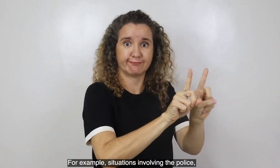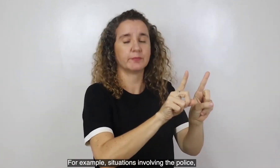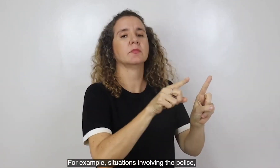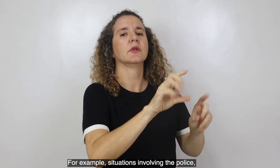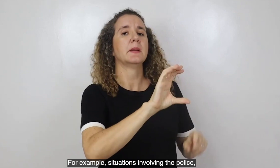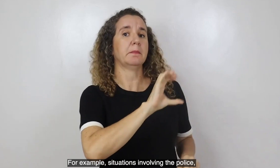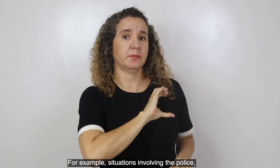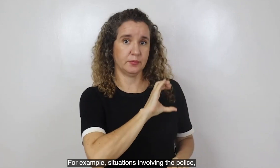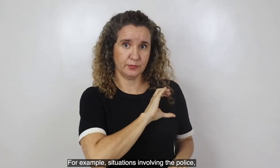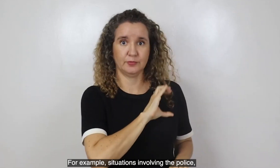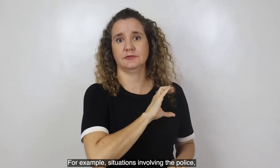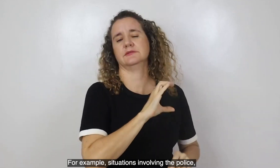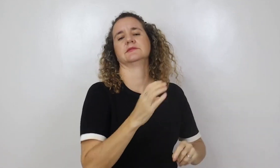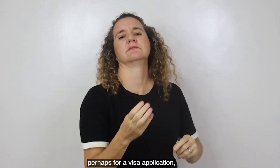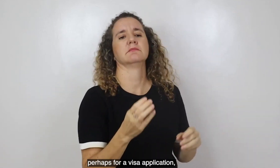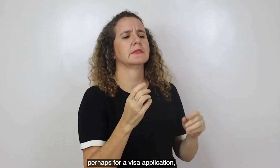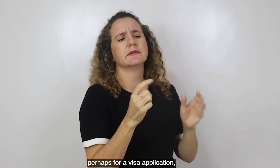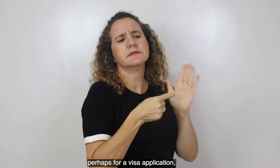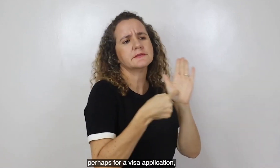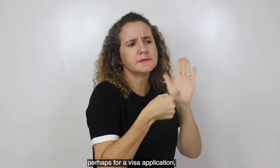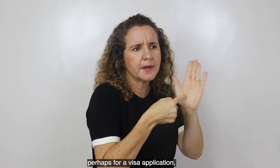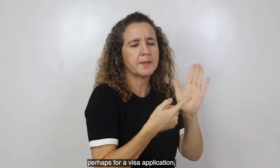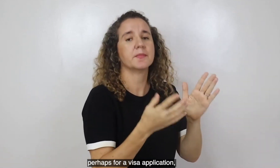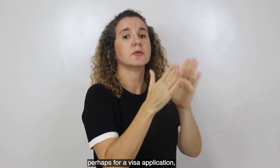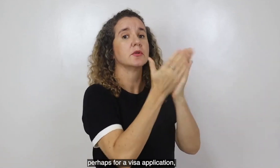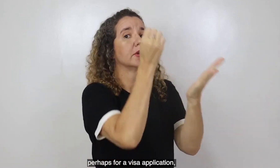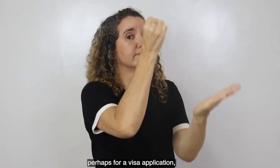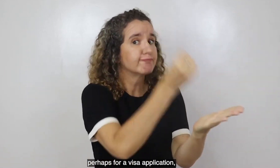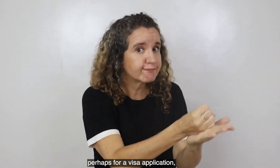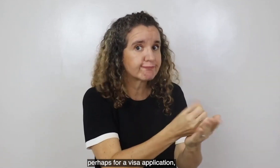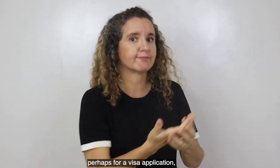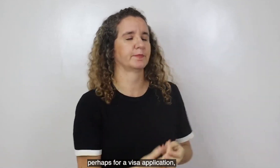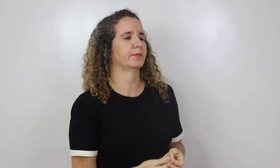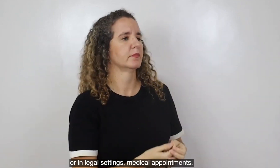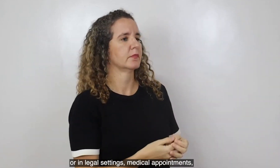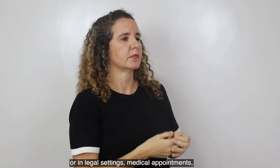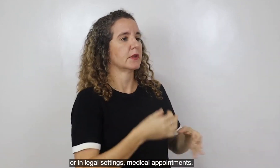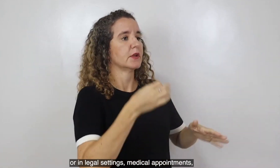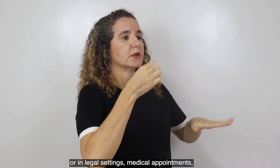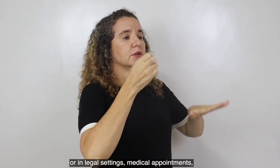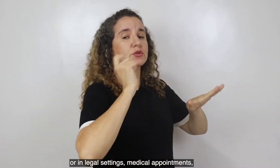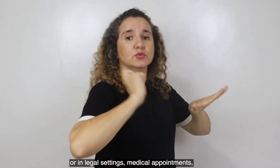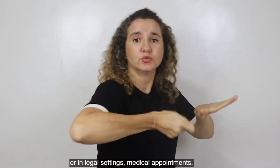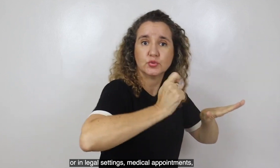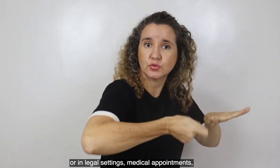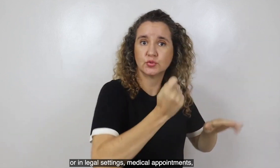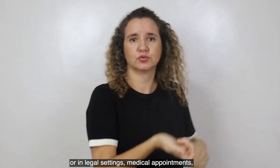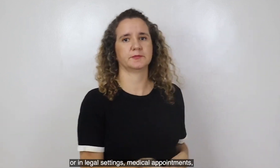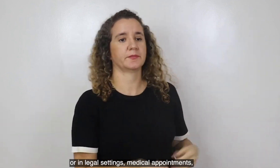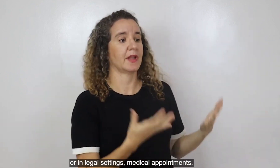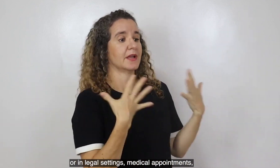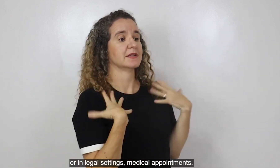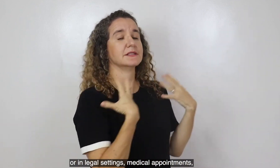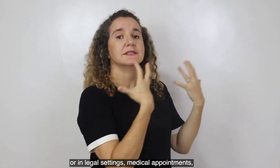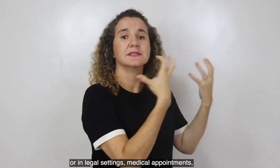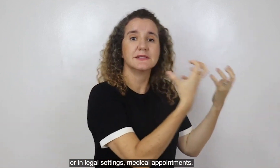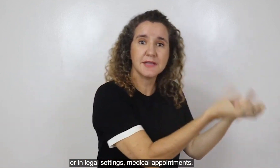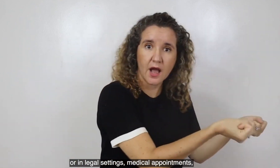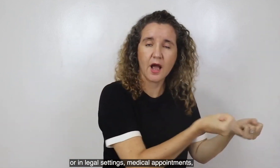the police, perhaps maybe for a visa application, or in legal settings, medical appointments, art